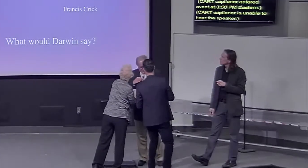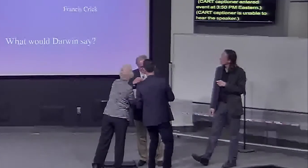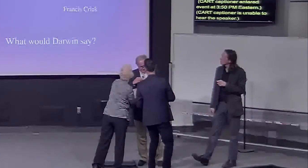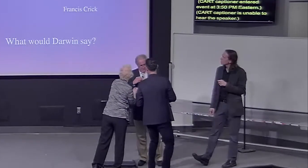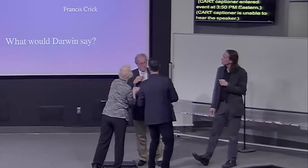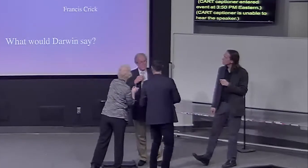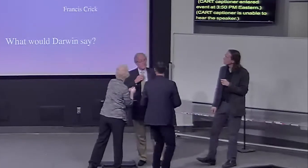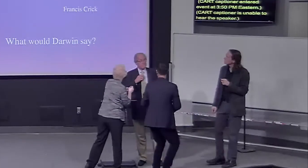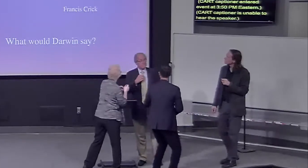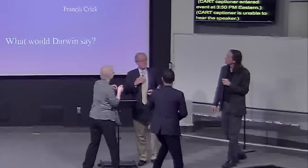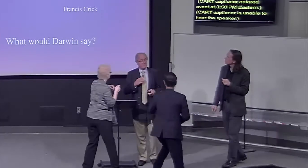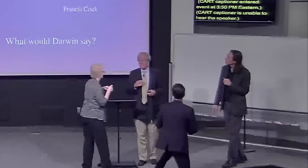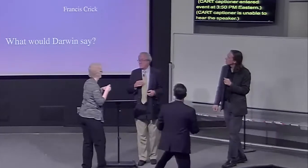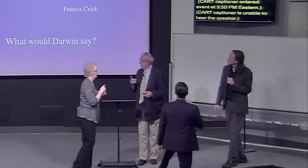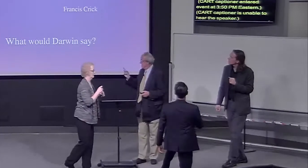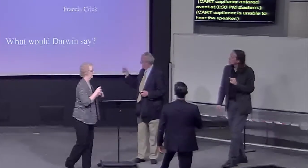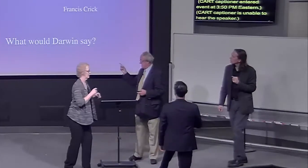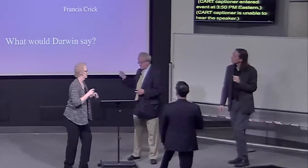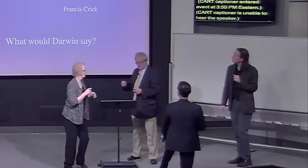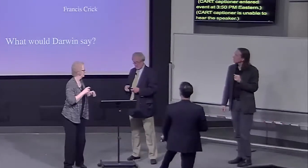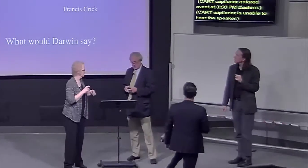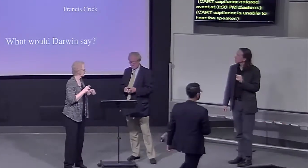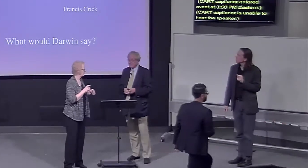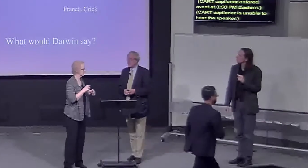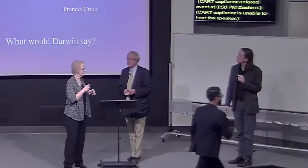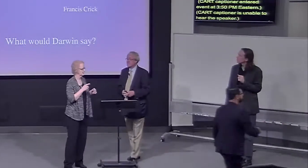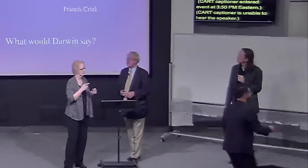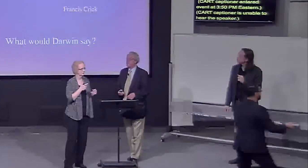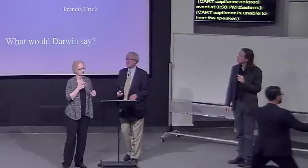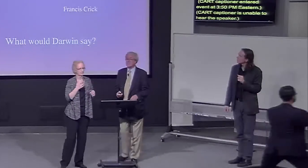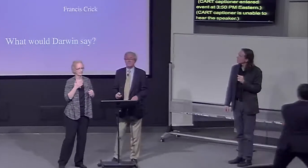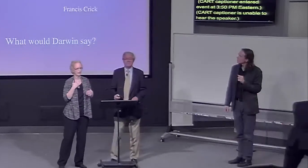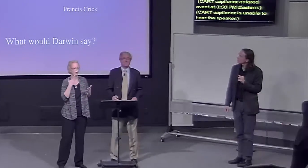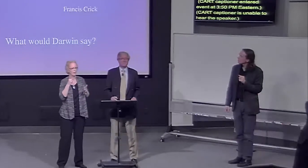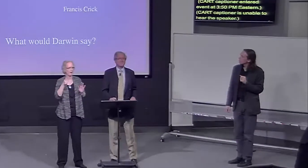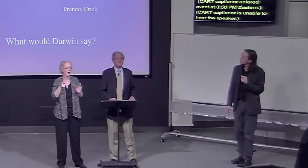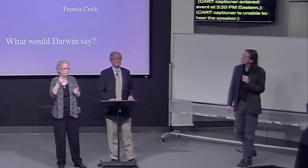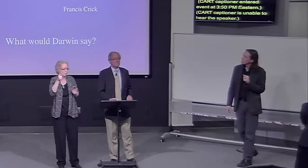Like this? Is it better? Maybe you can just turn up the volume.